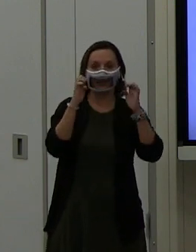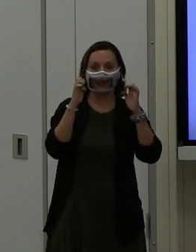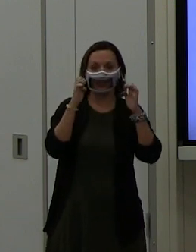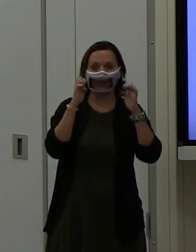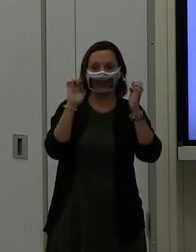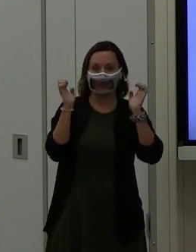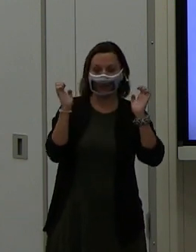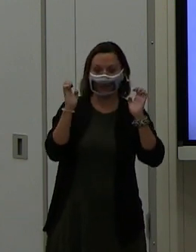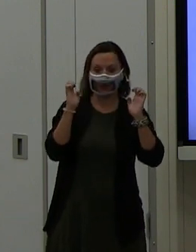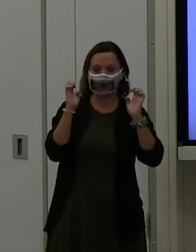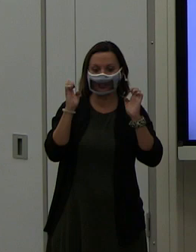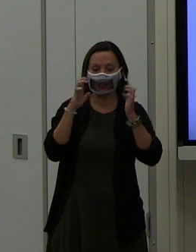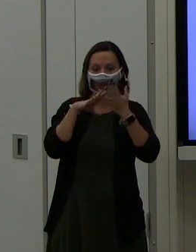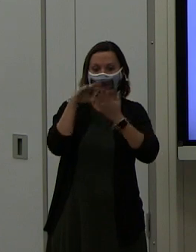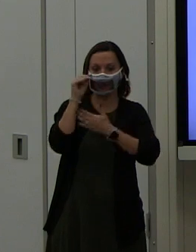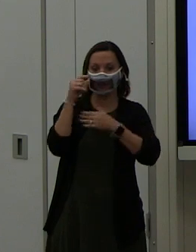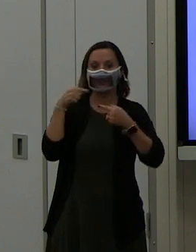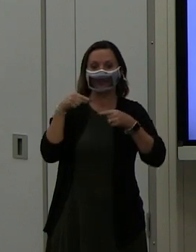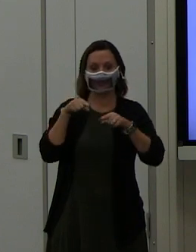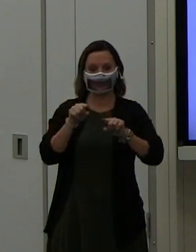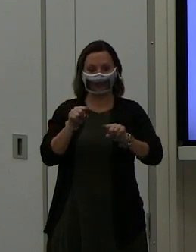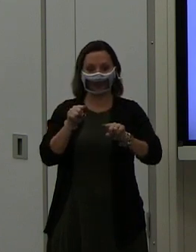e-learning during last spring.